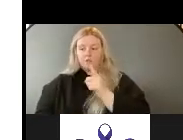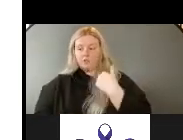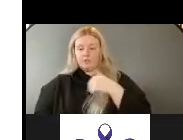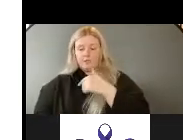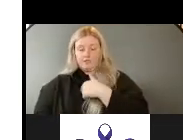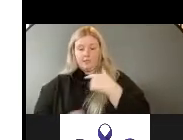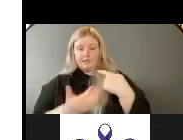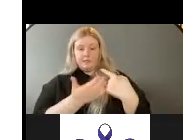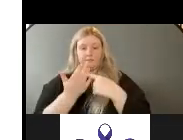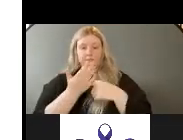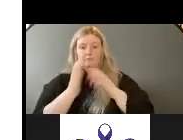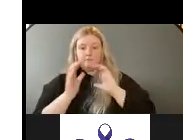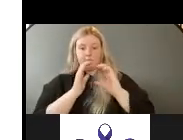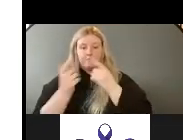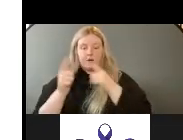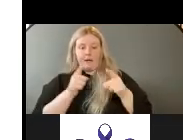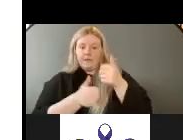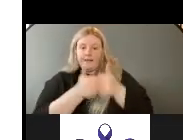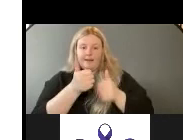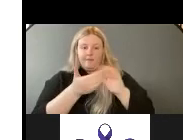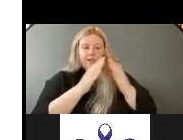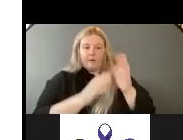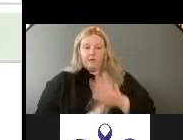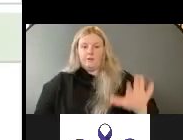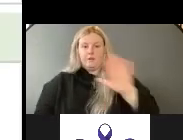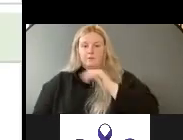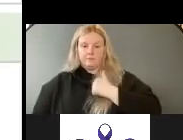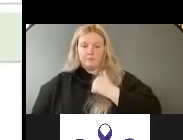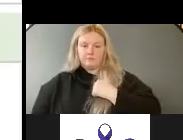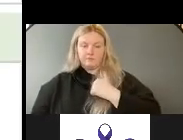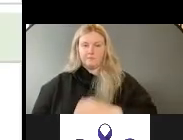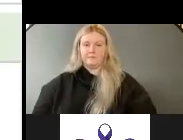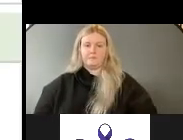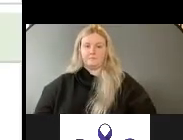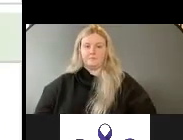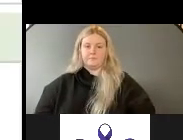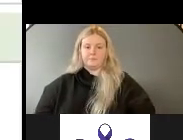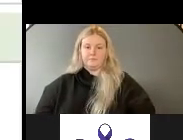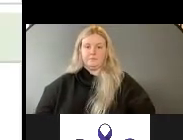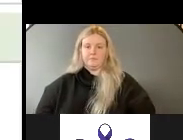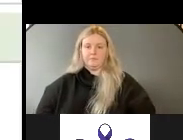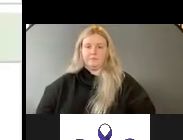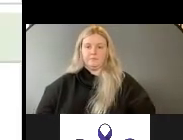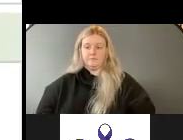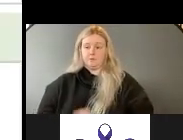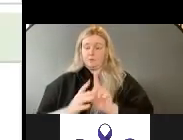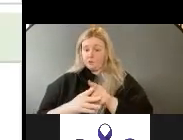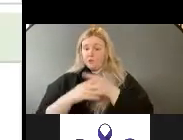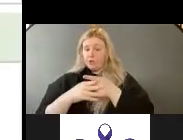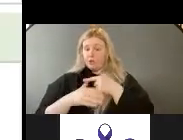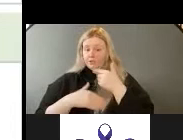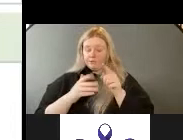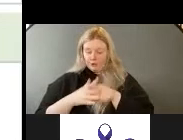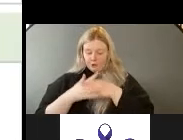are happening in every community across the country. And we are already on our way. So this is just a little picture